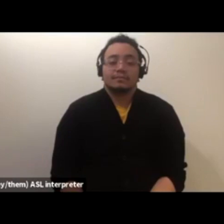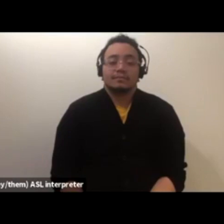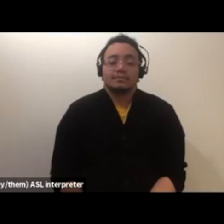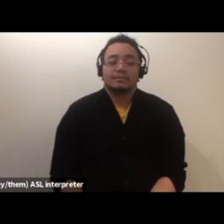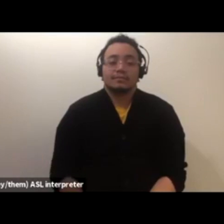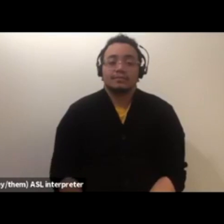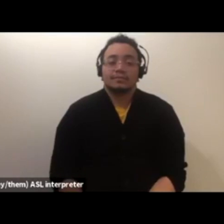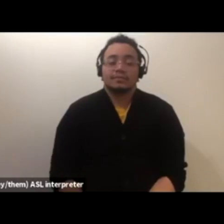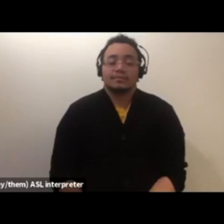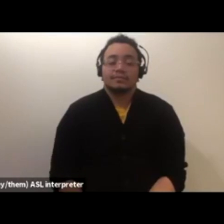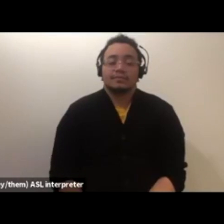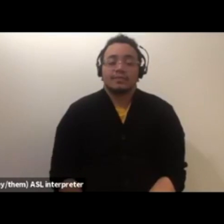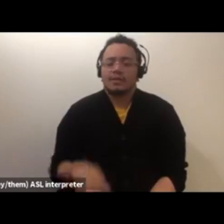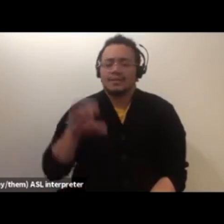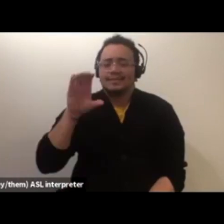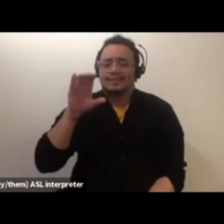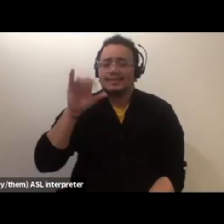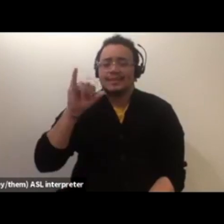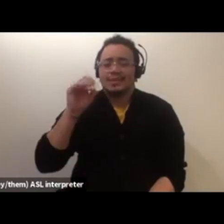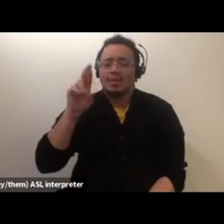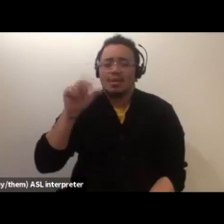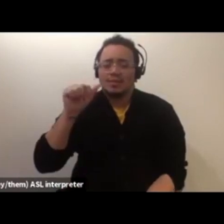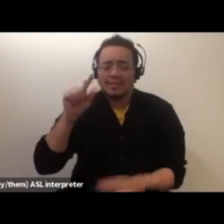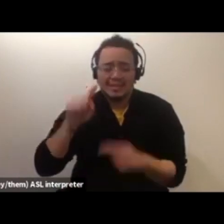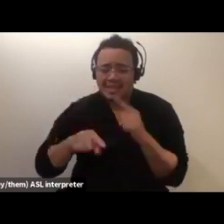Ciora, we can't hear you.